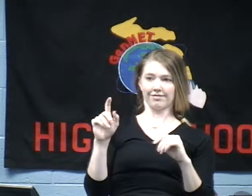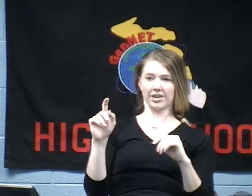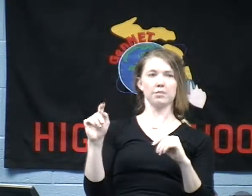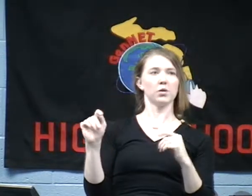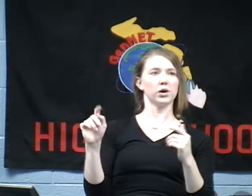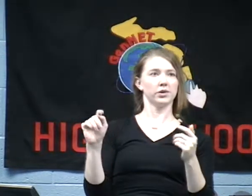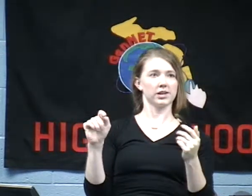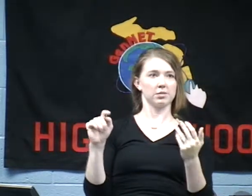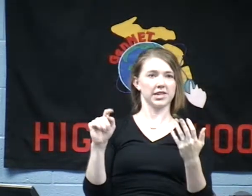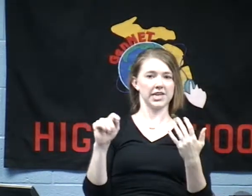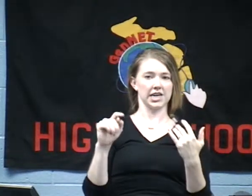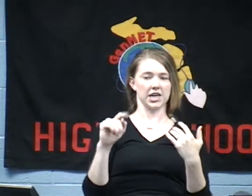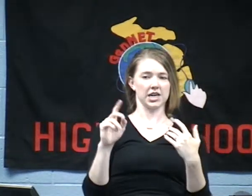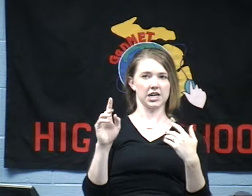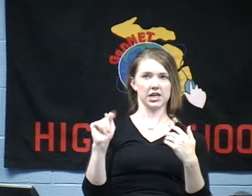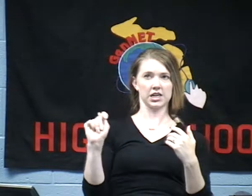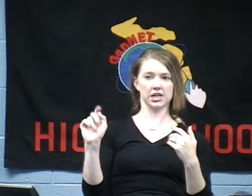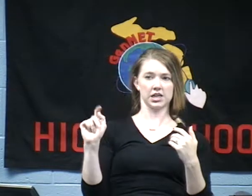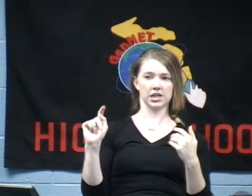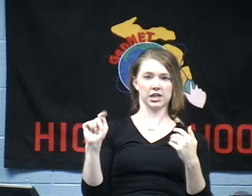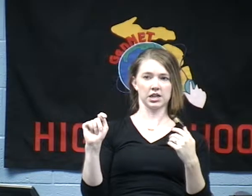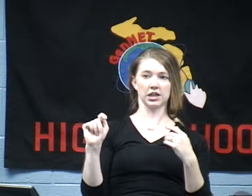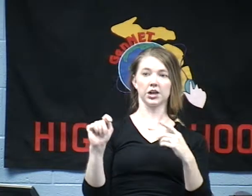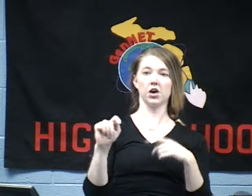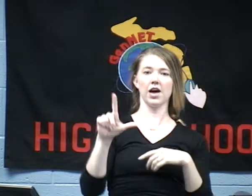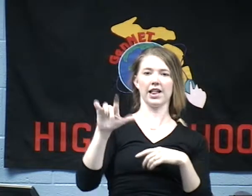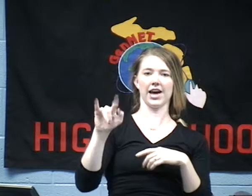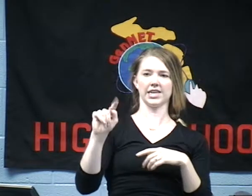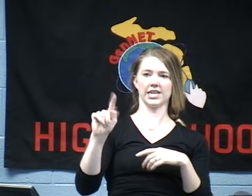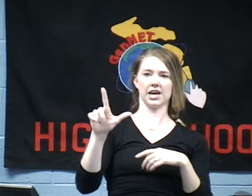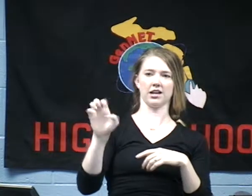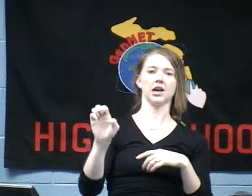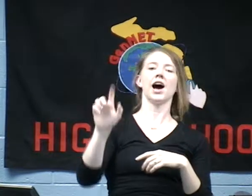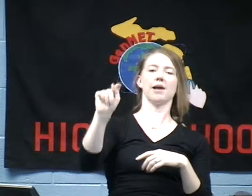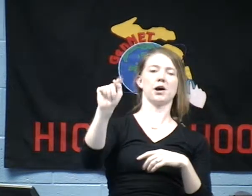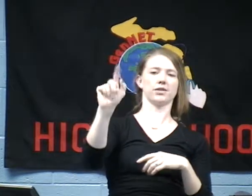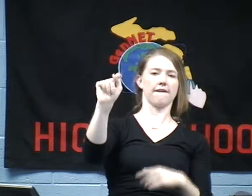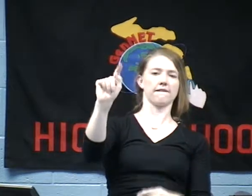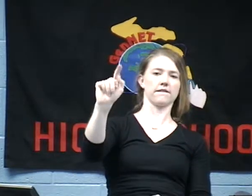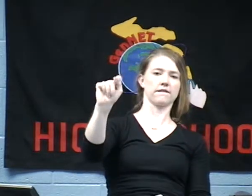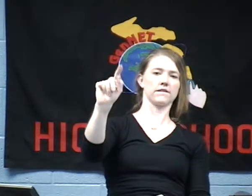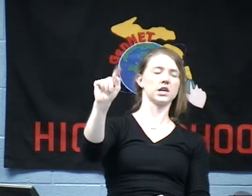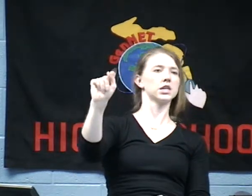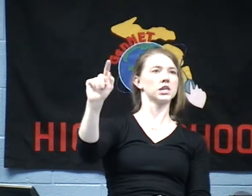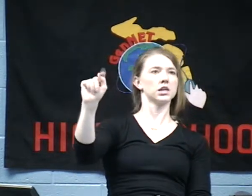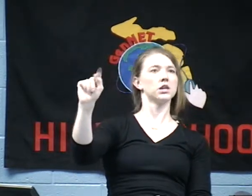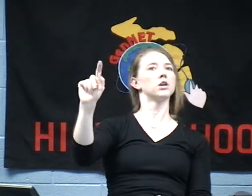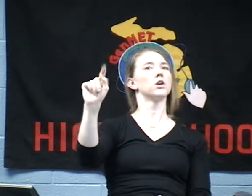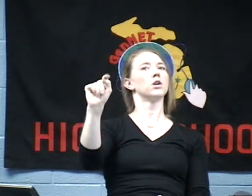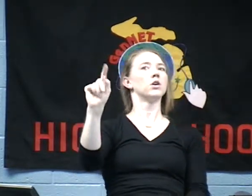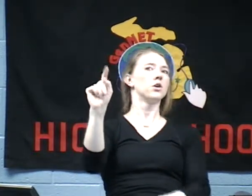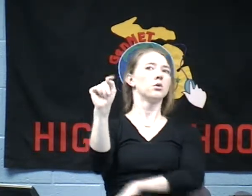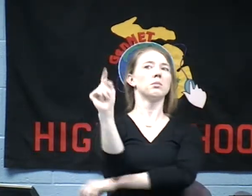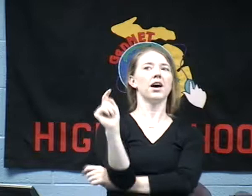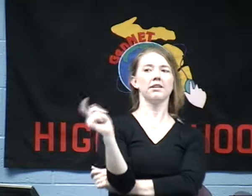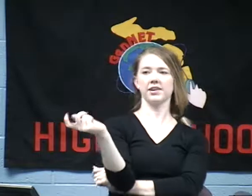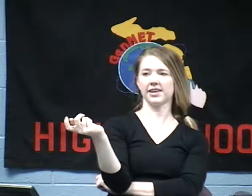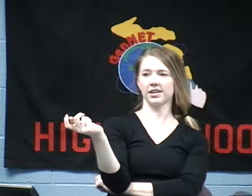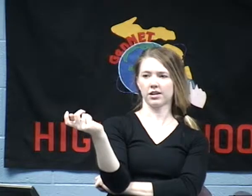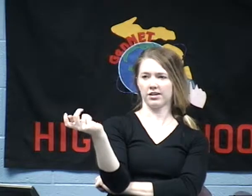Give me a word with a double T in it. Little, L-I-T-T-L. I bounce it. What about if is there a